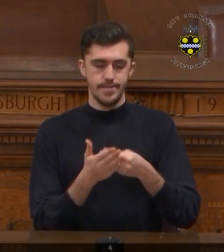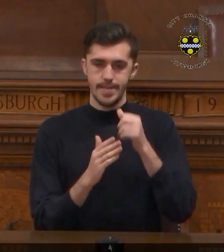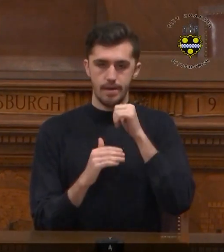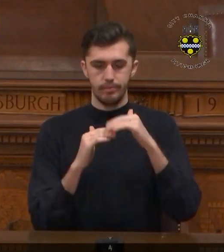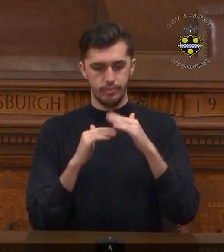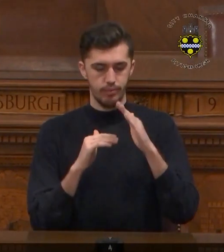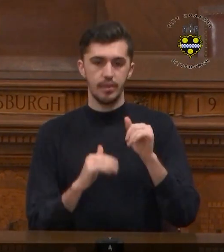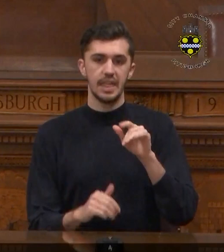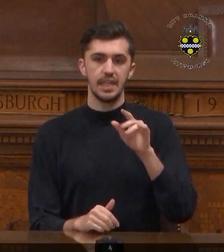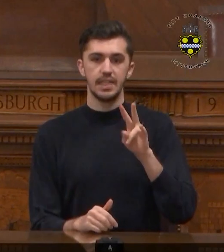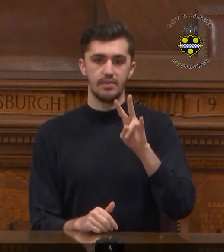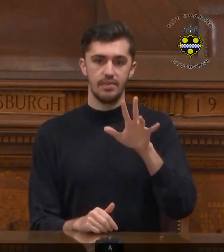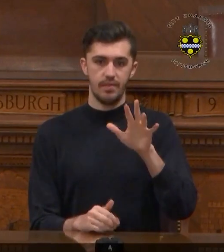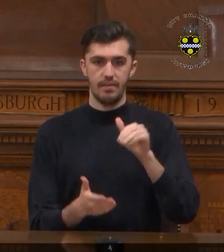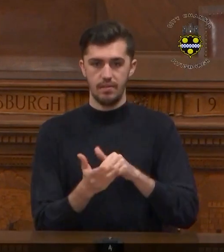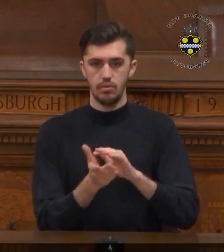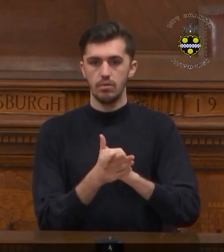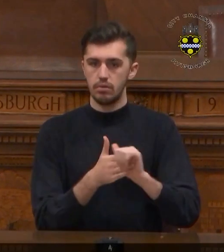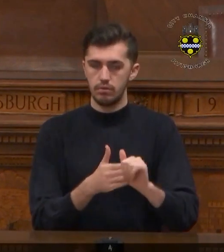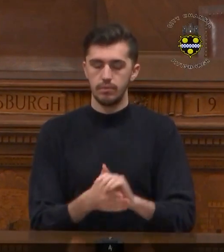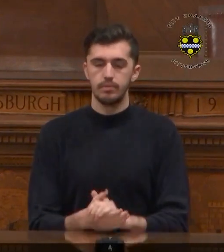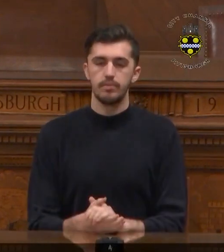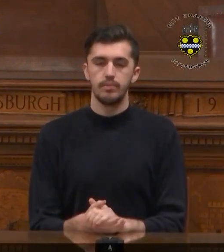exceed $75,000.